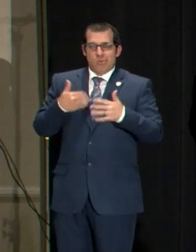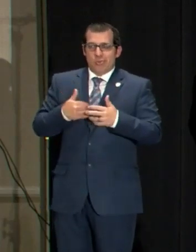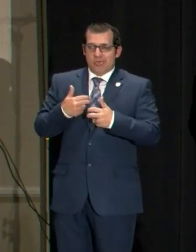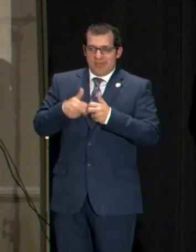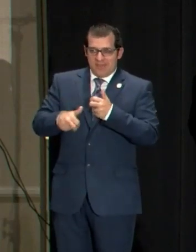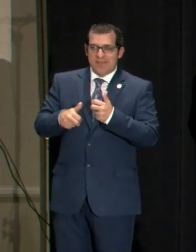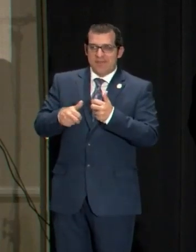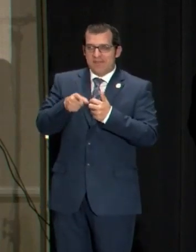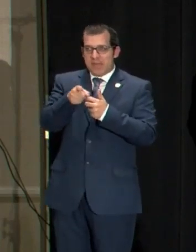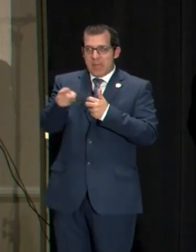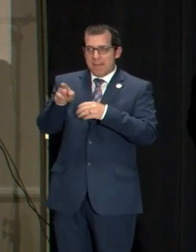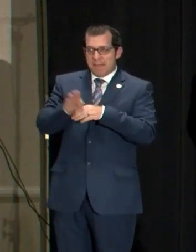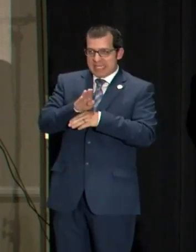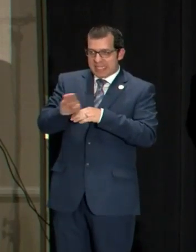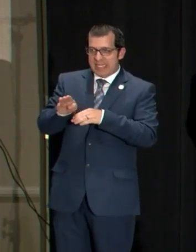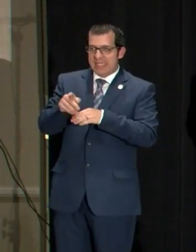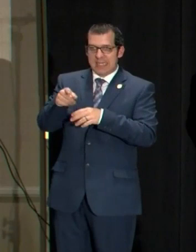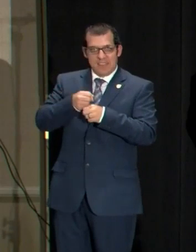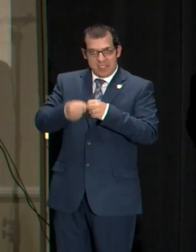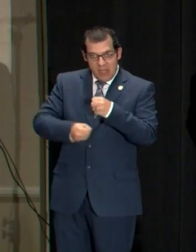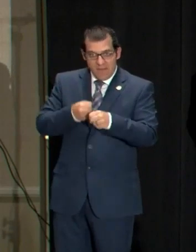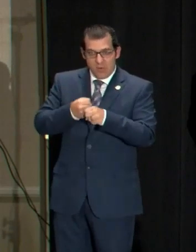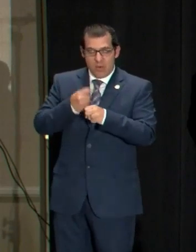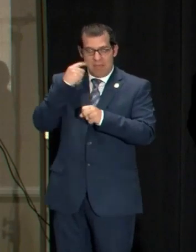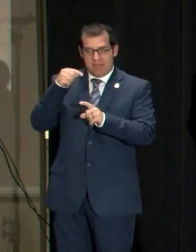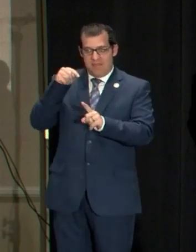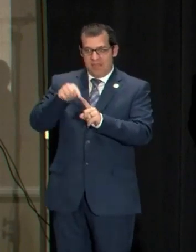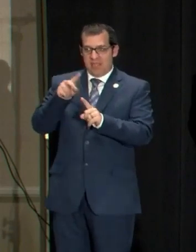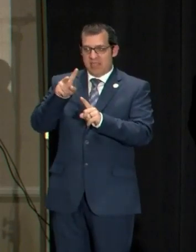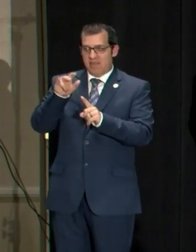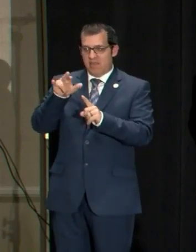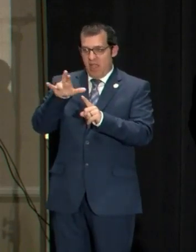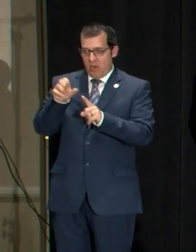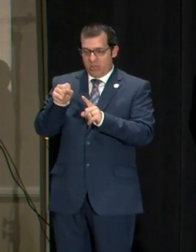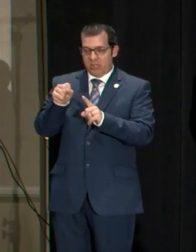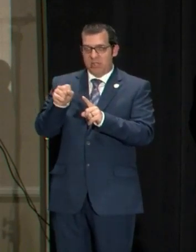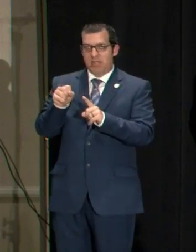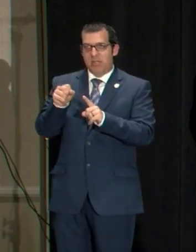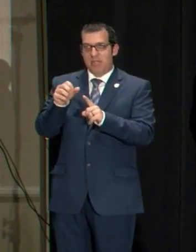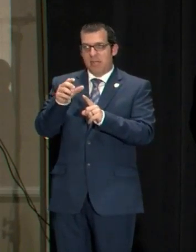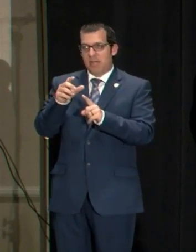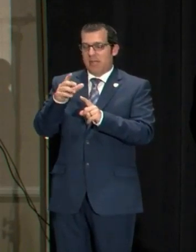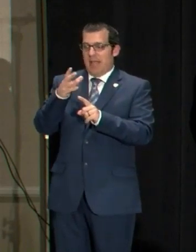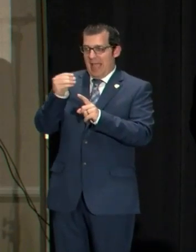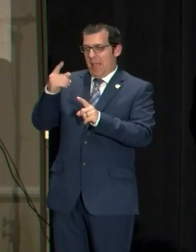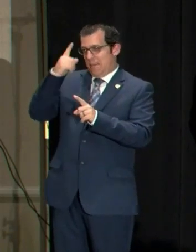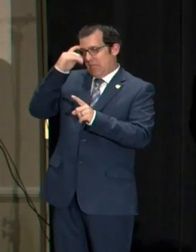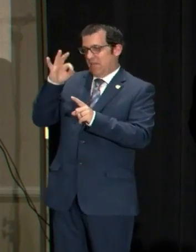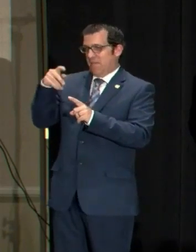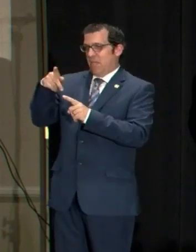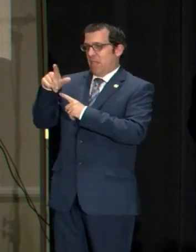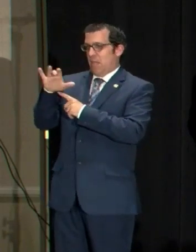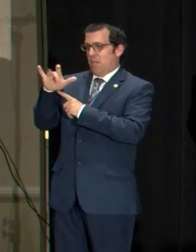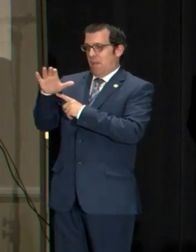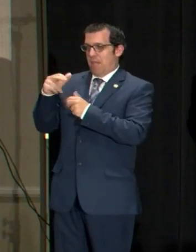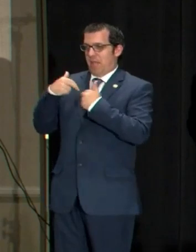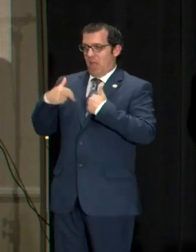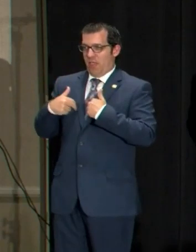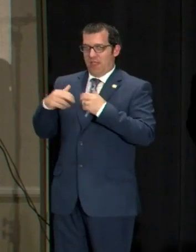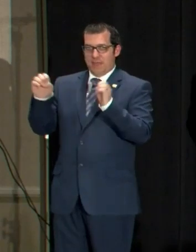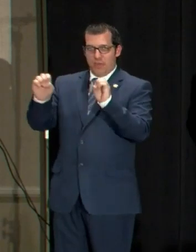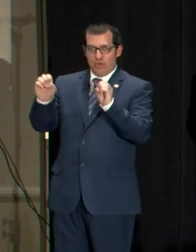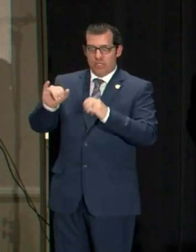for a business that has suffered because of this virus, but also because of the public health